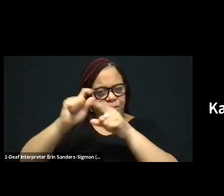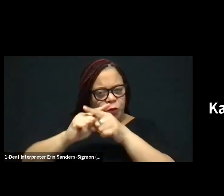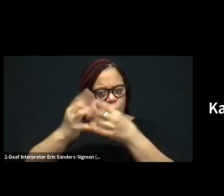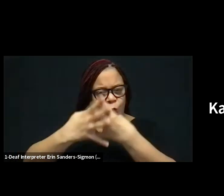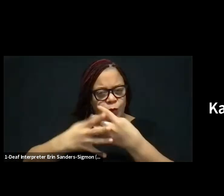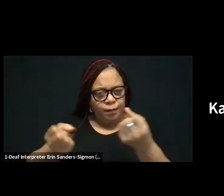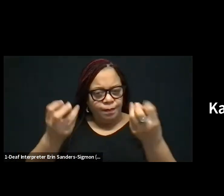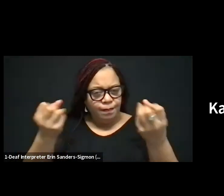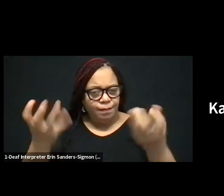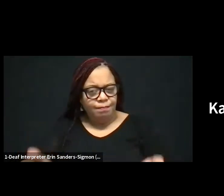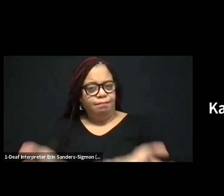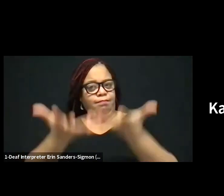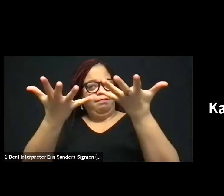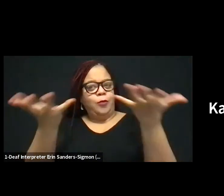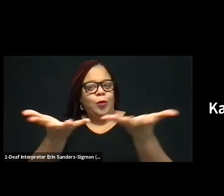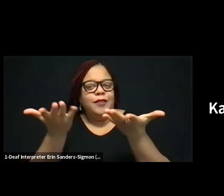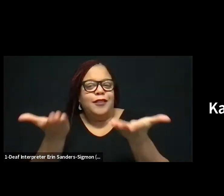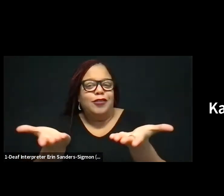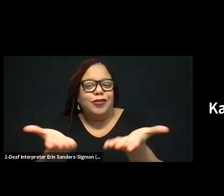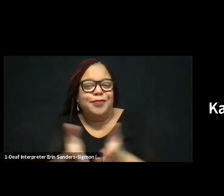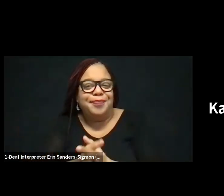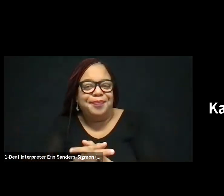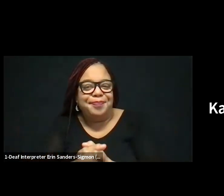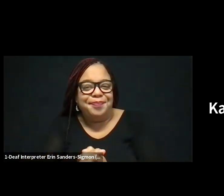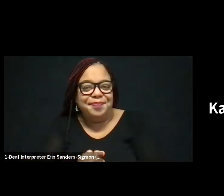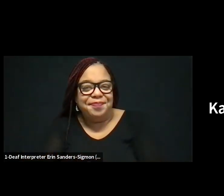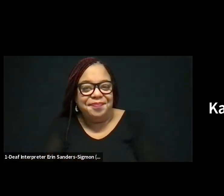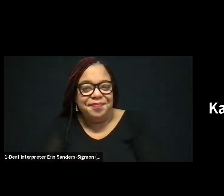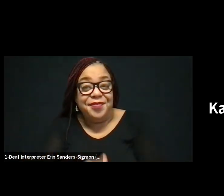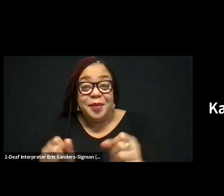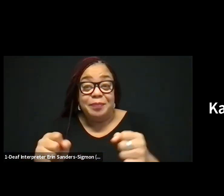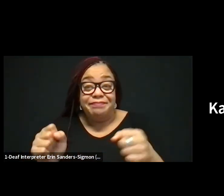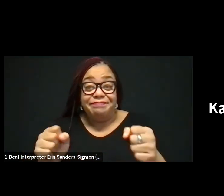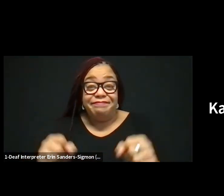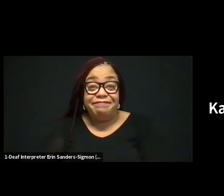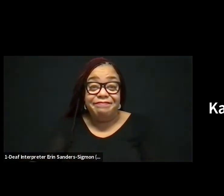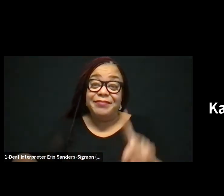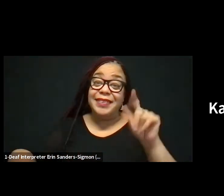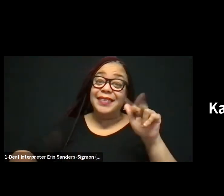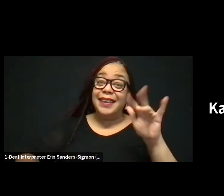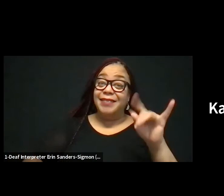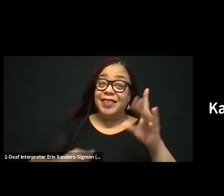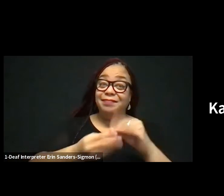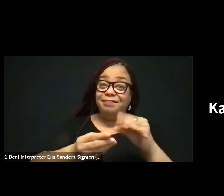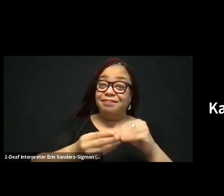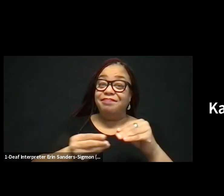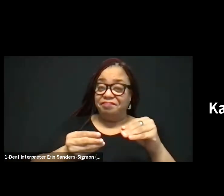definitely, thank you for that. And will you go ahead and join us in the discussion?